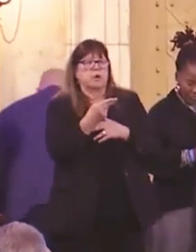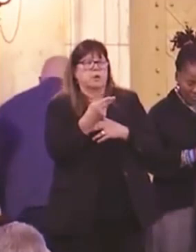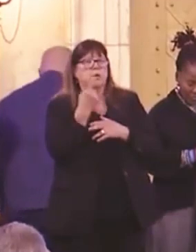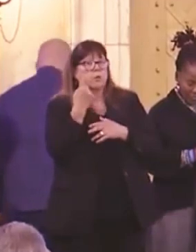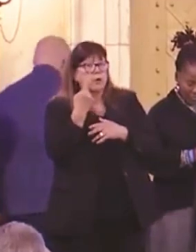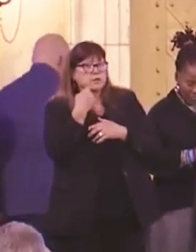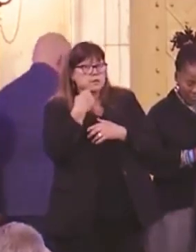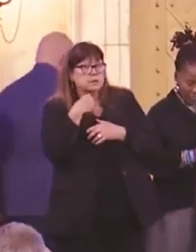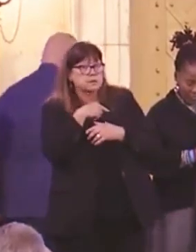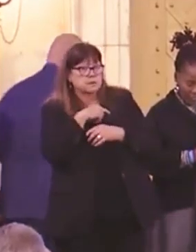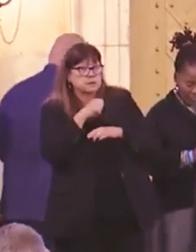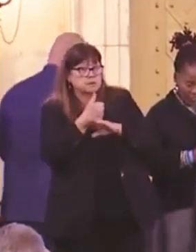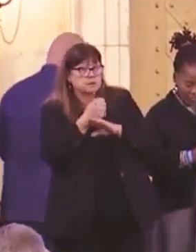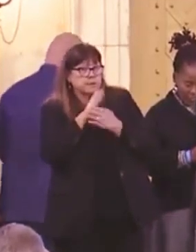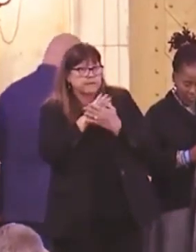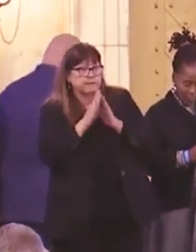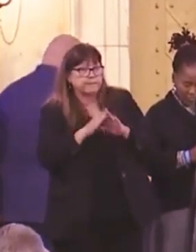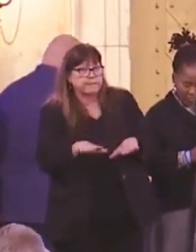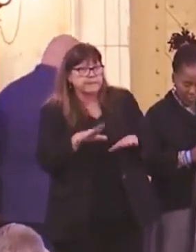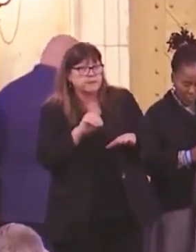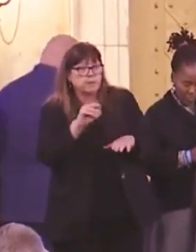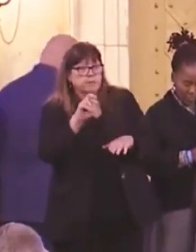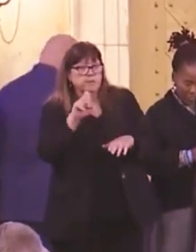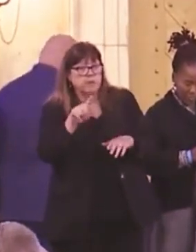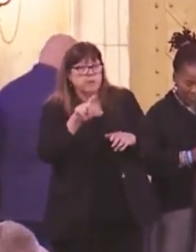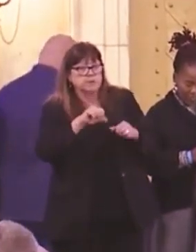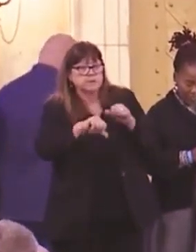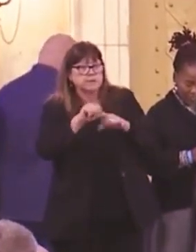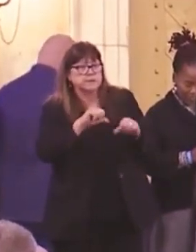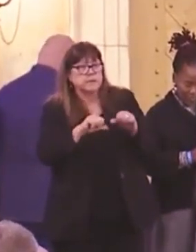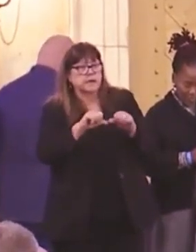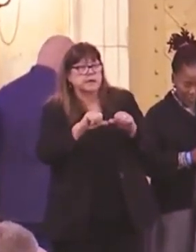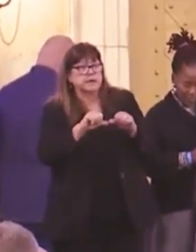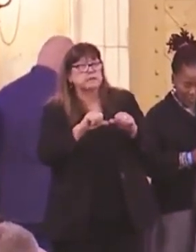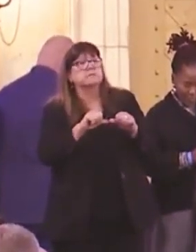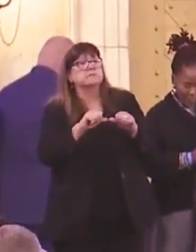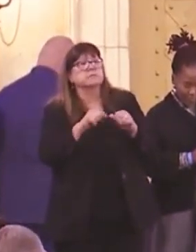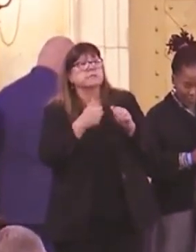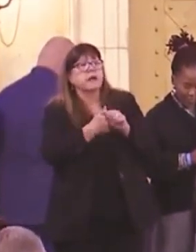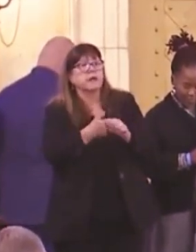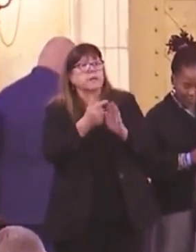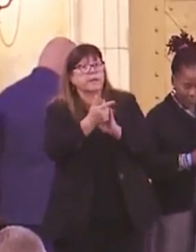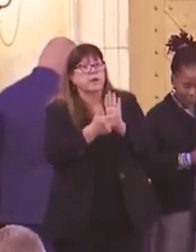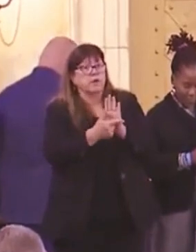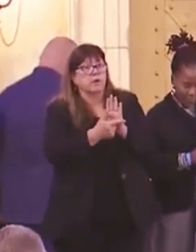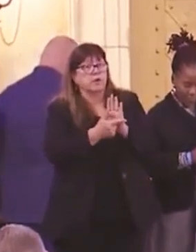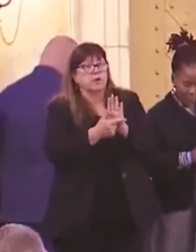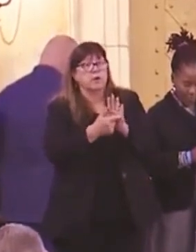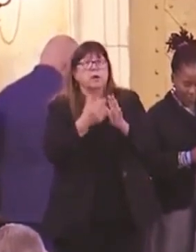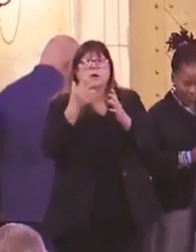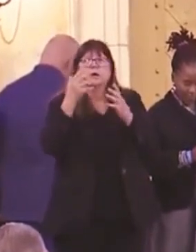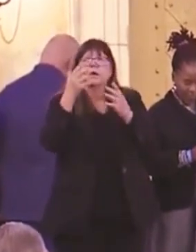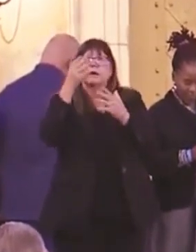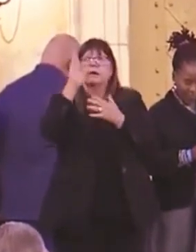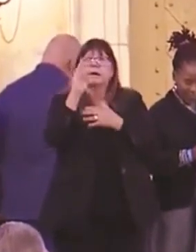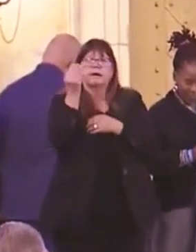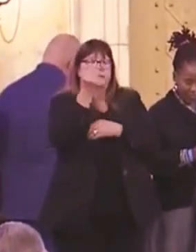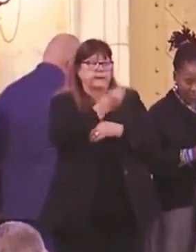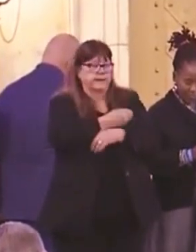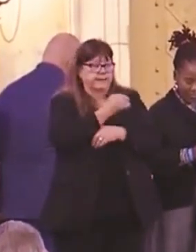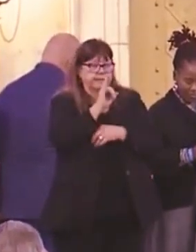us to create a peaceful and moral society governed by law. Almighty God, grant our state's